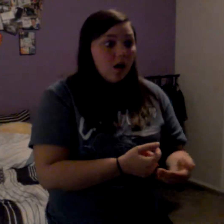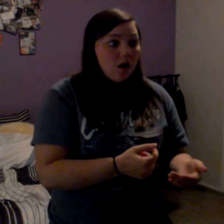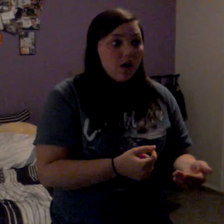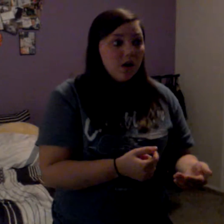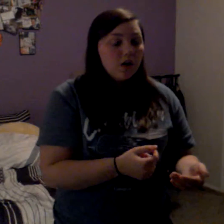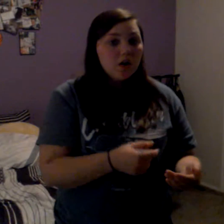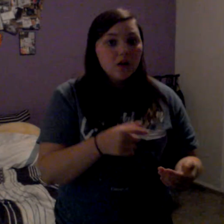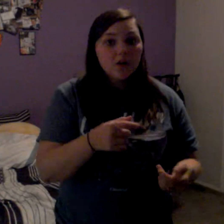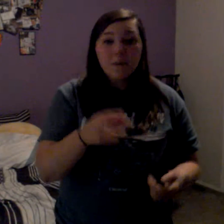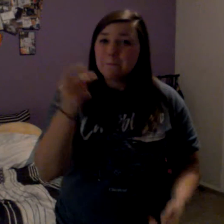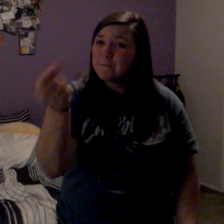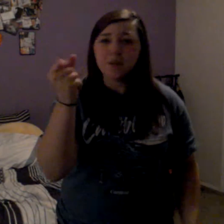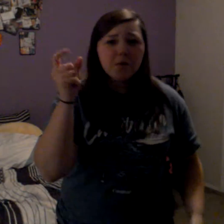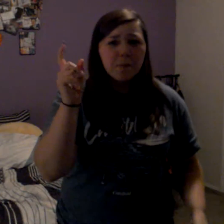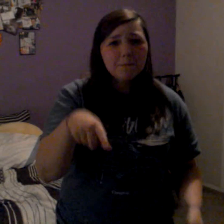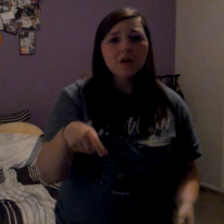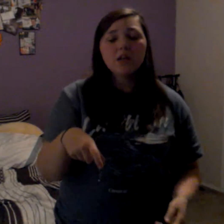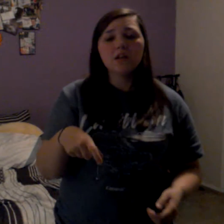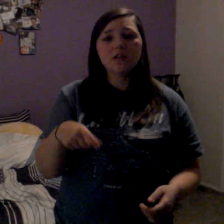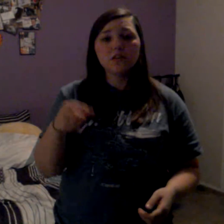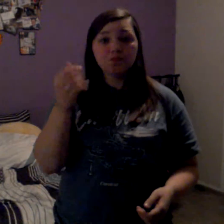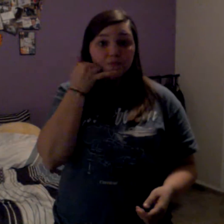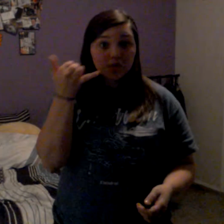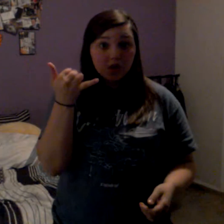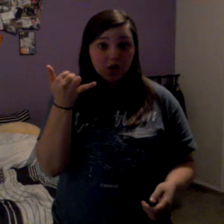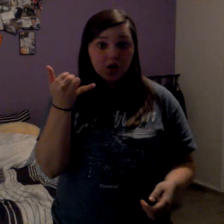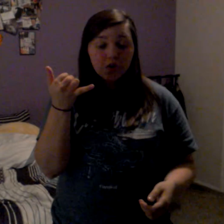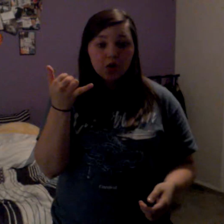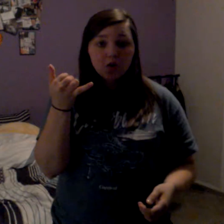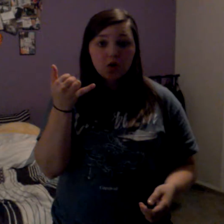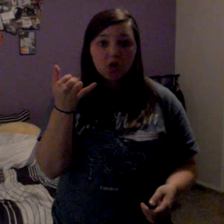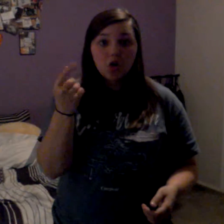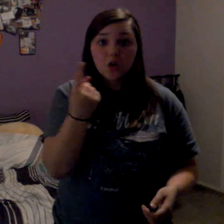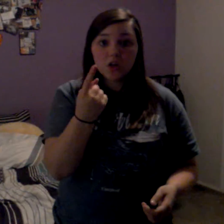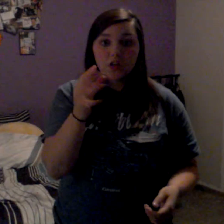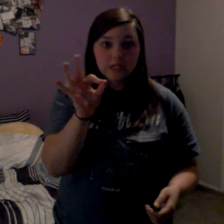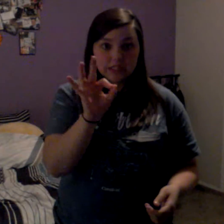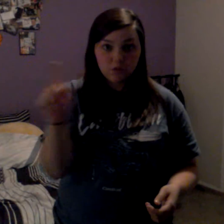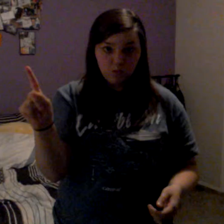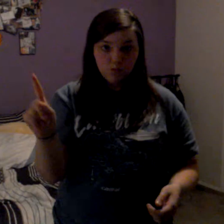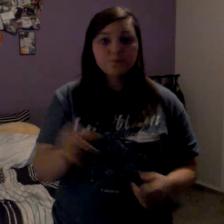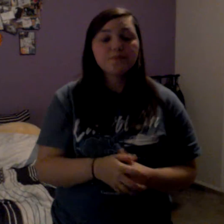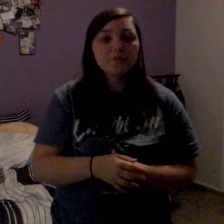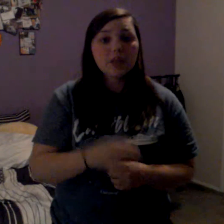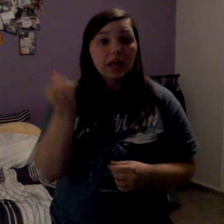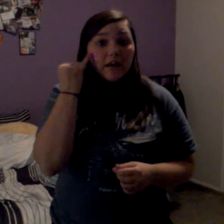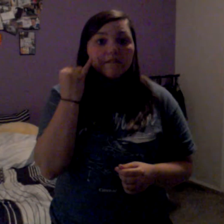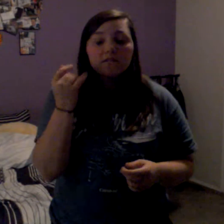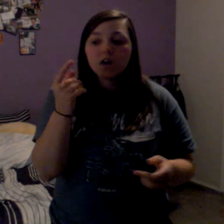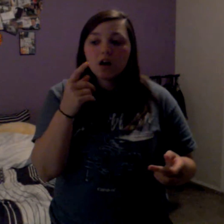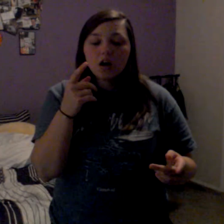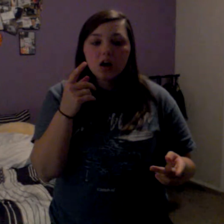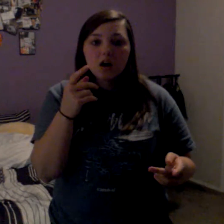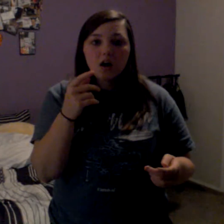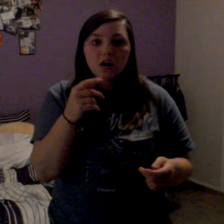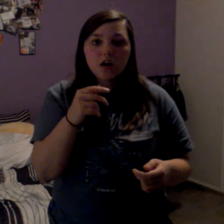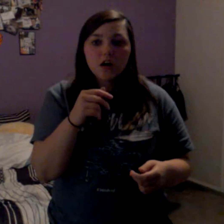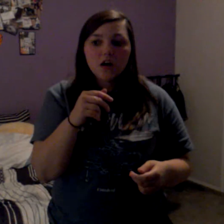take immediately is to call for help. If there are others with you, have them call 911 or the